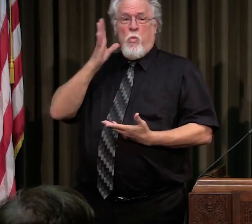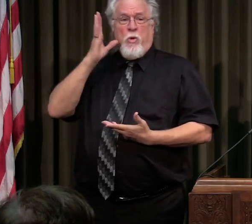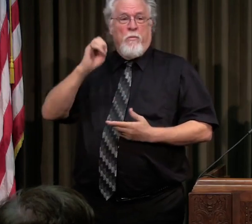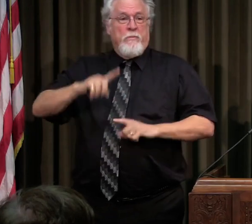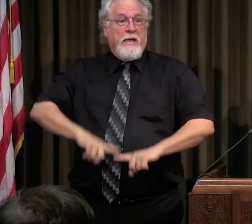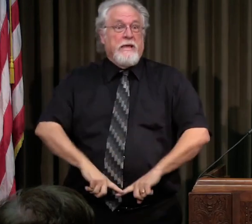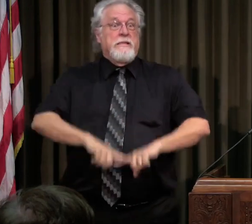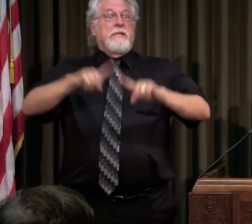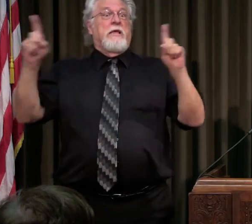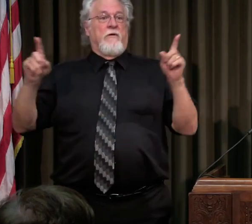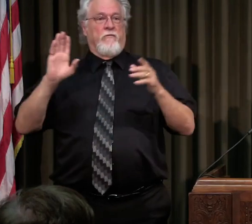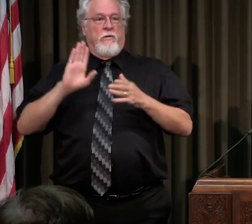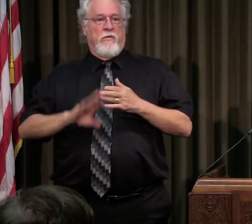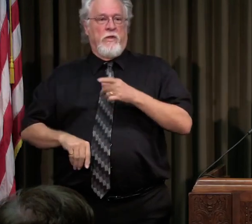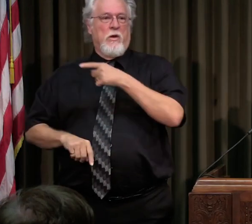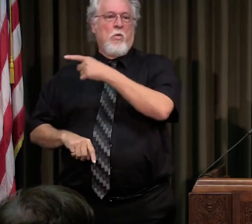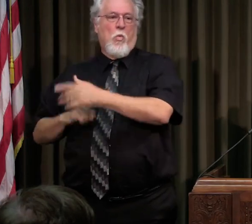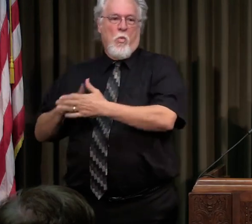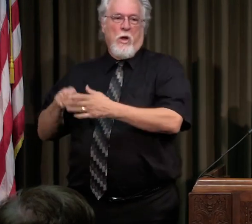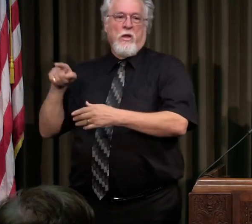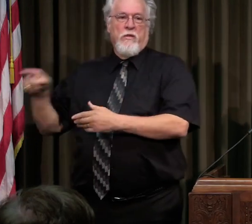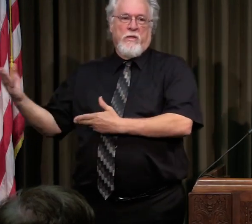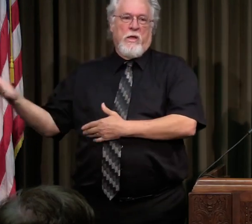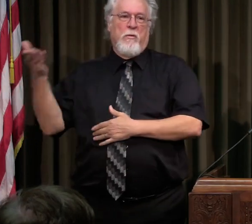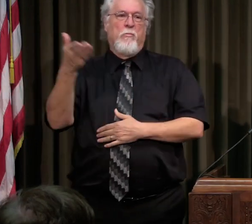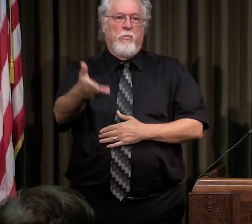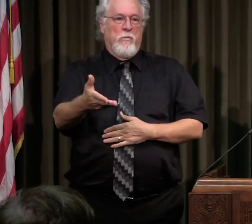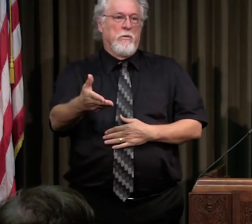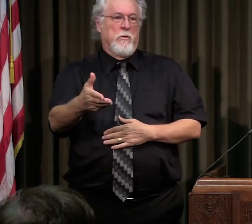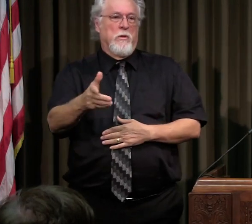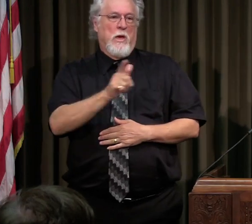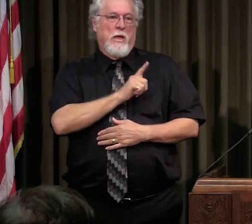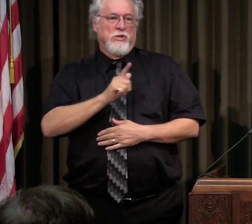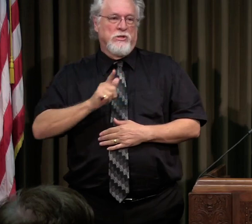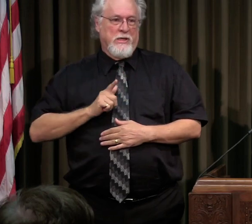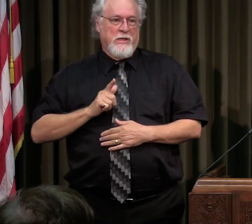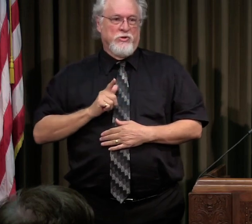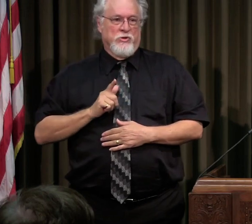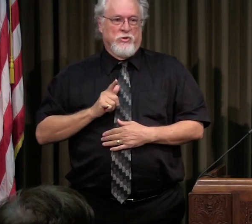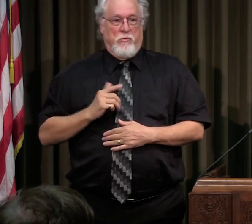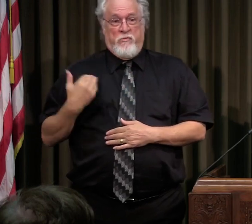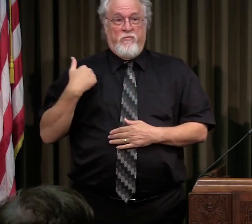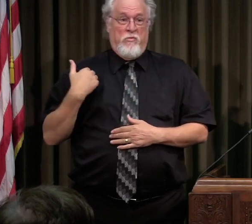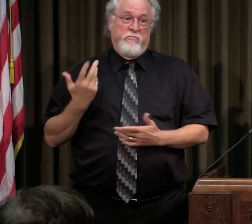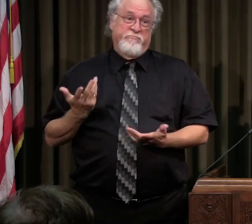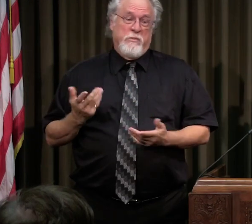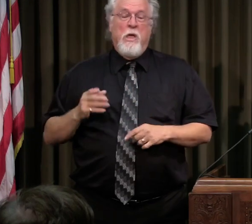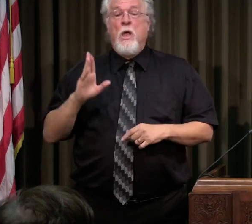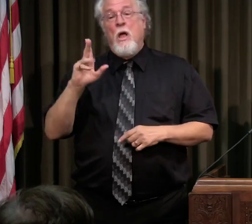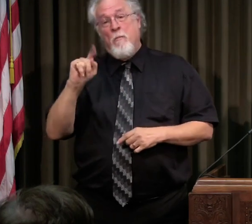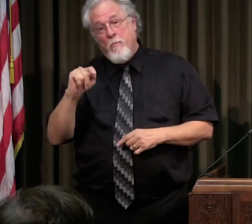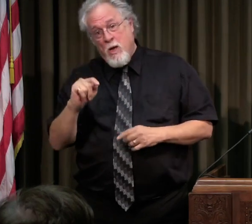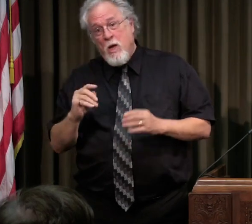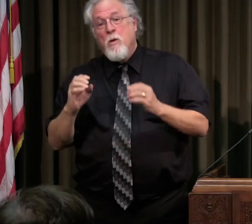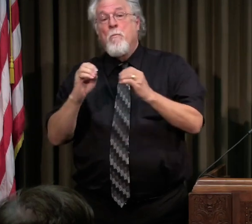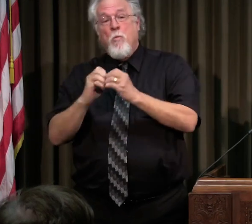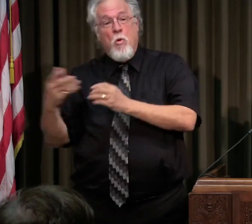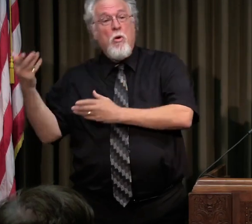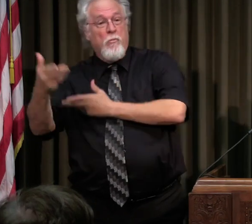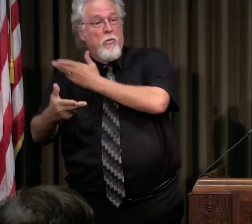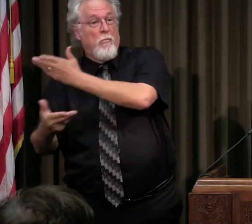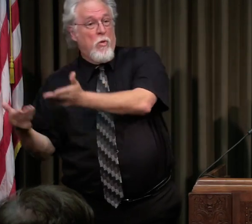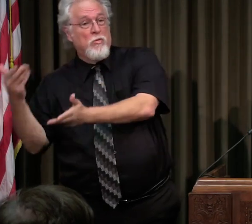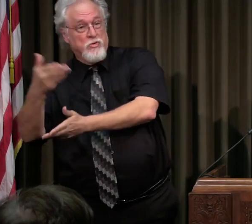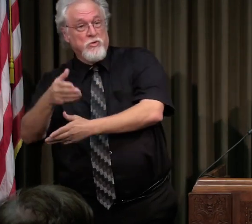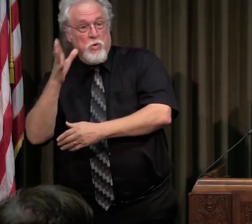different than those that they put before the legislature for its consideration before. But there are more proposals than we